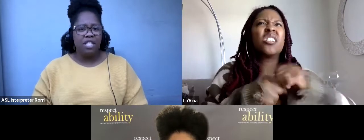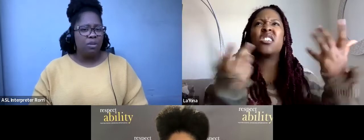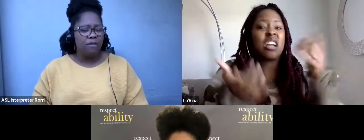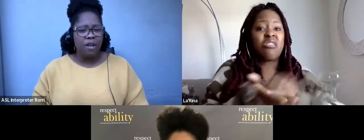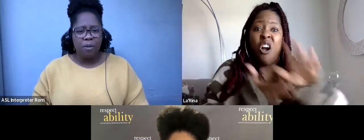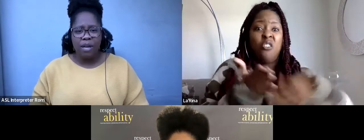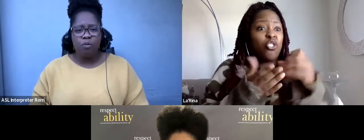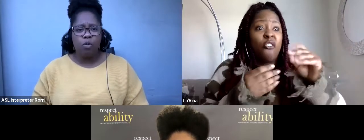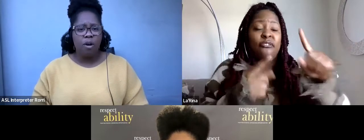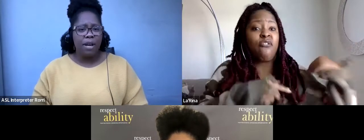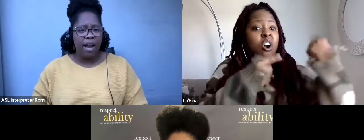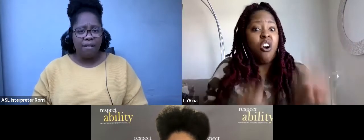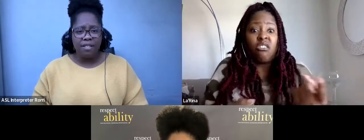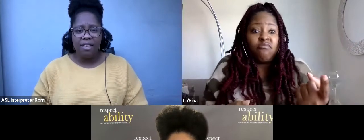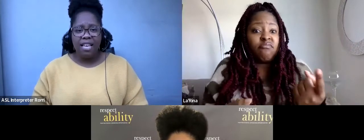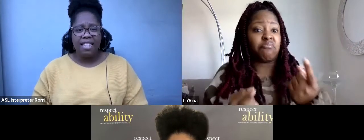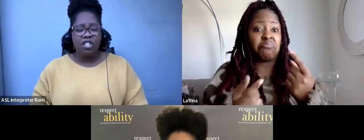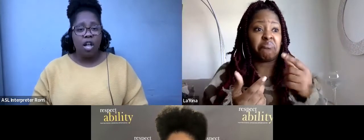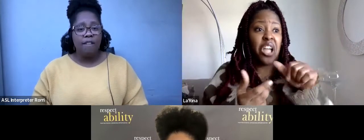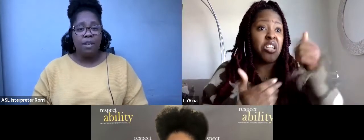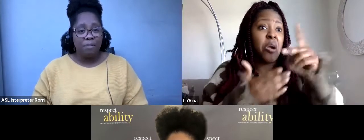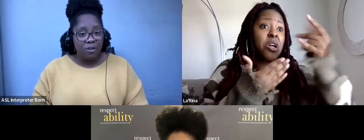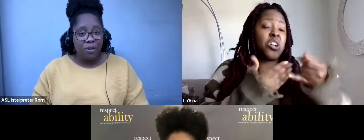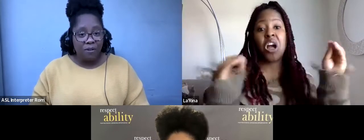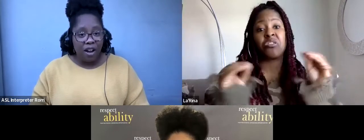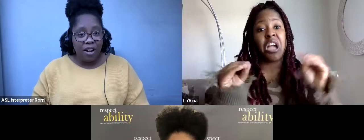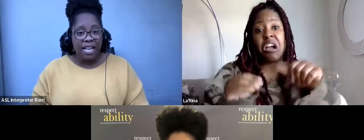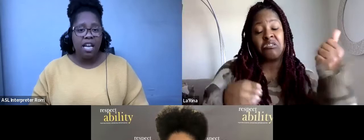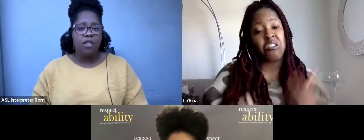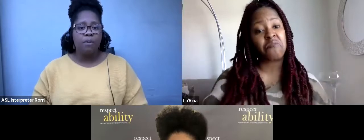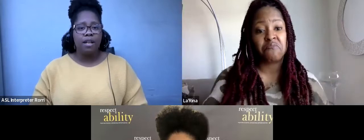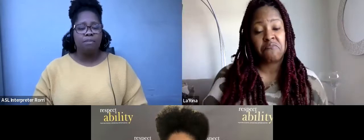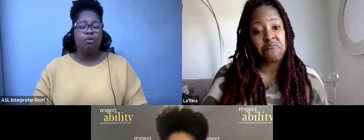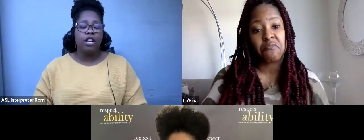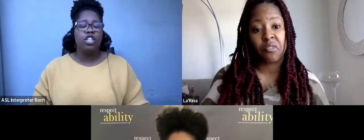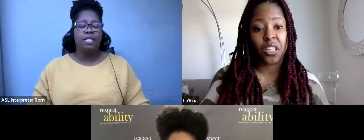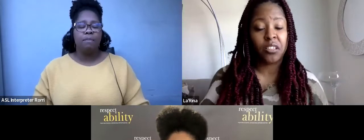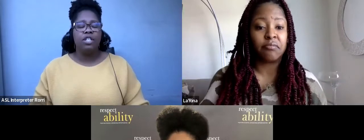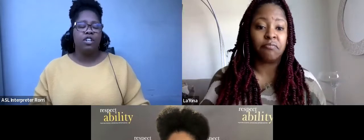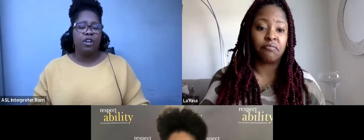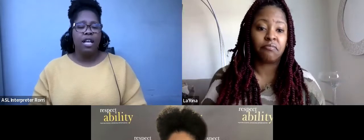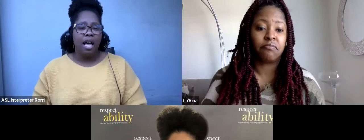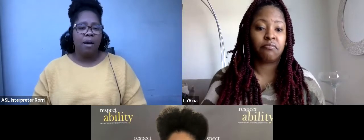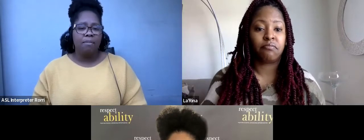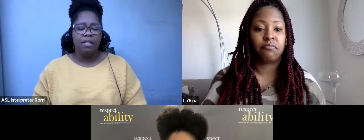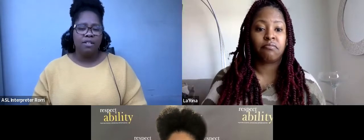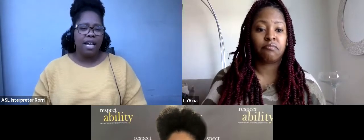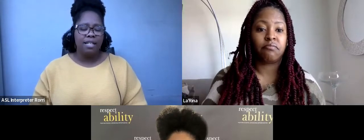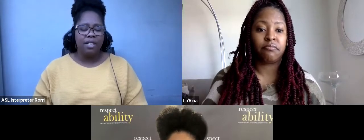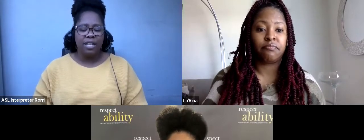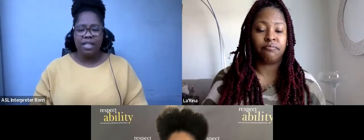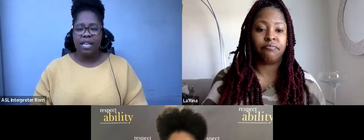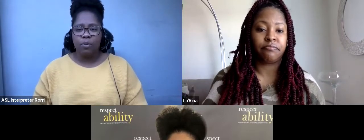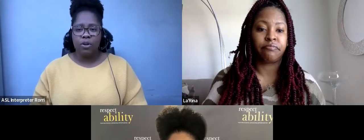I'm continuing to film and work on my craft. That's all I've been up to so far. Any other projects in particular, there's